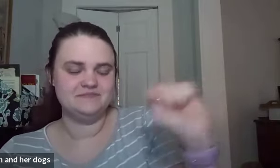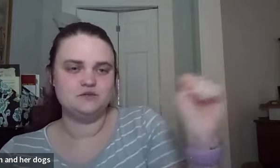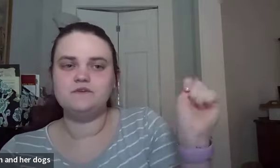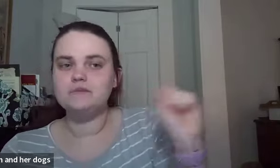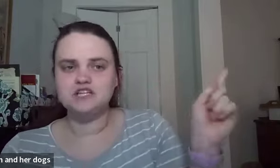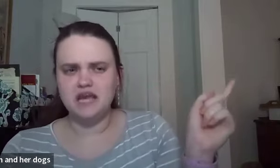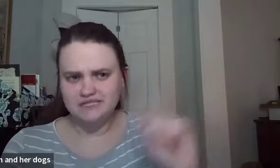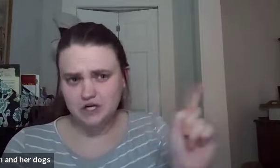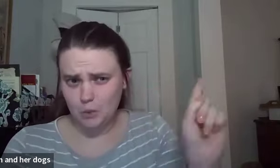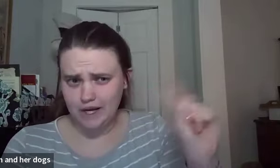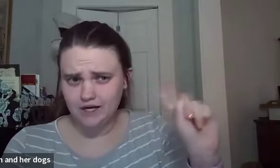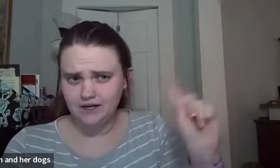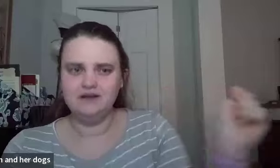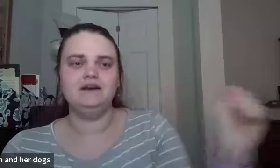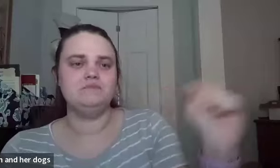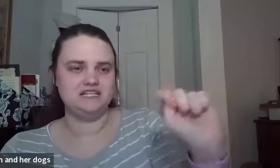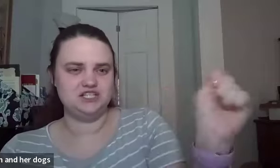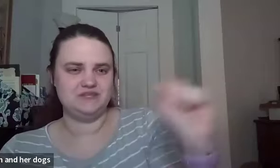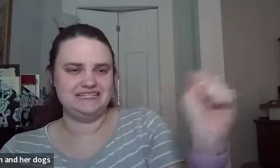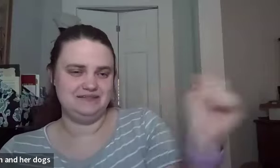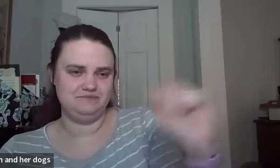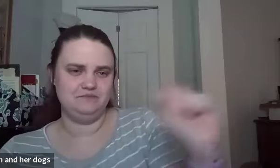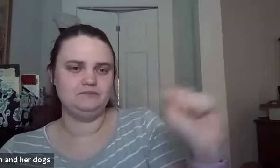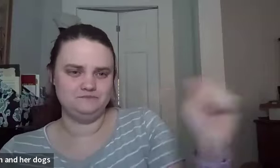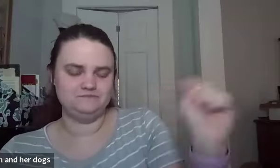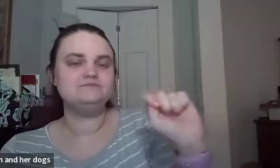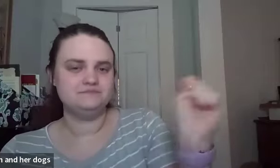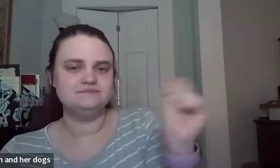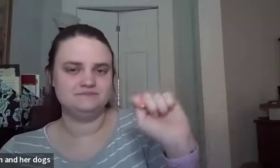So it's very much like how we did our where, but it's just with a T.